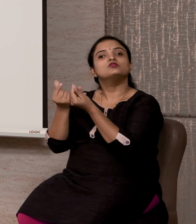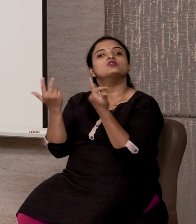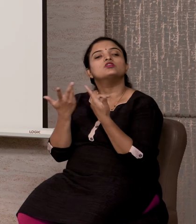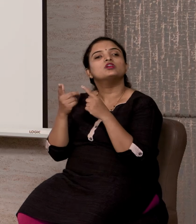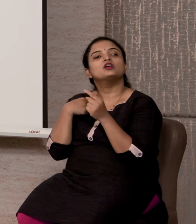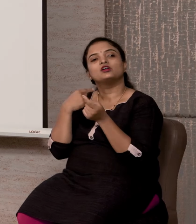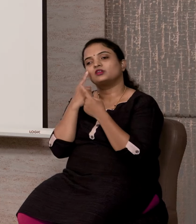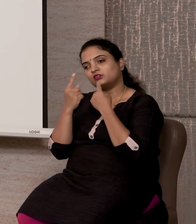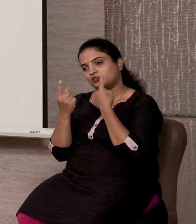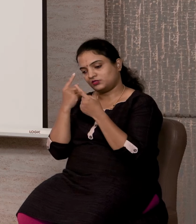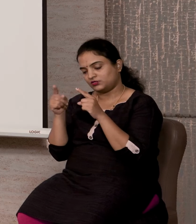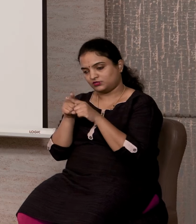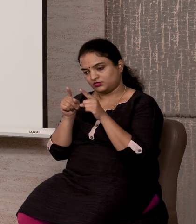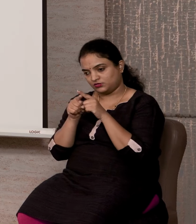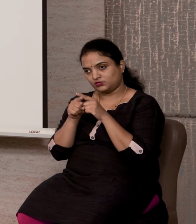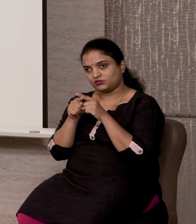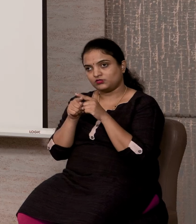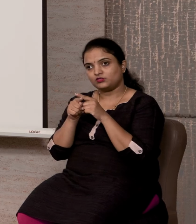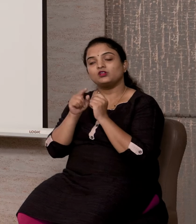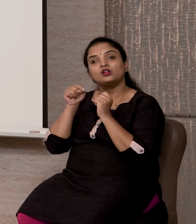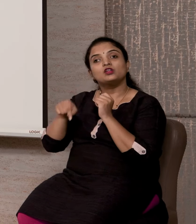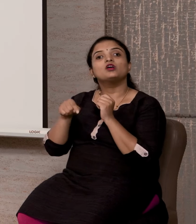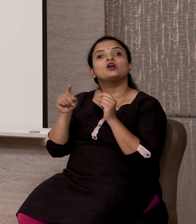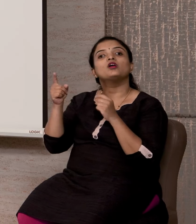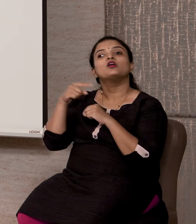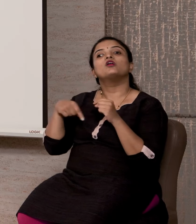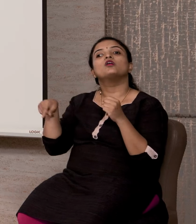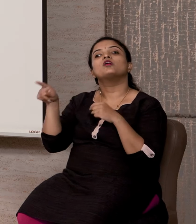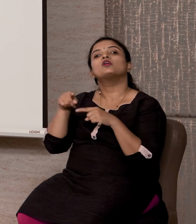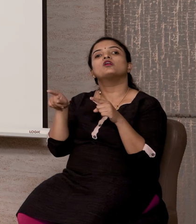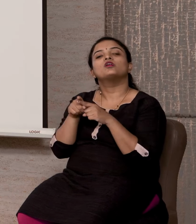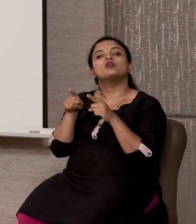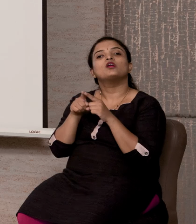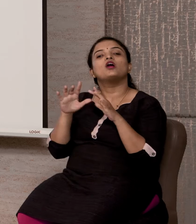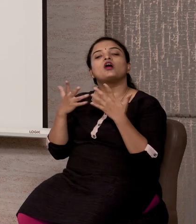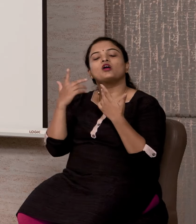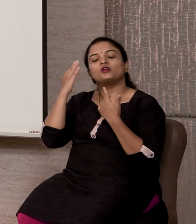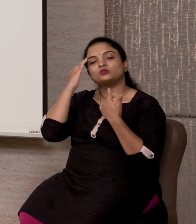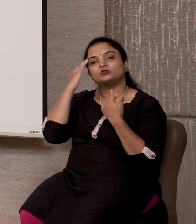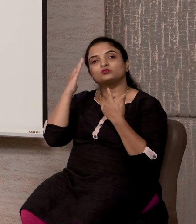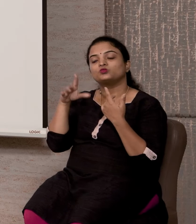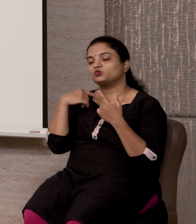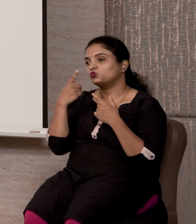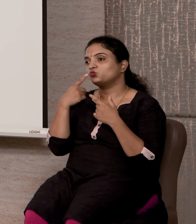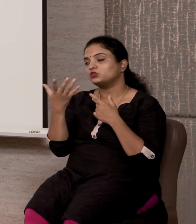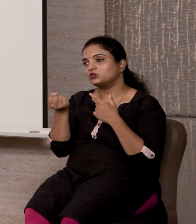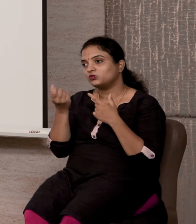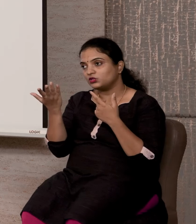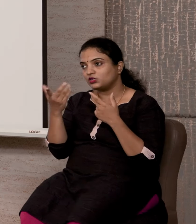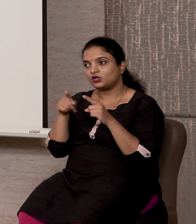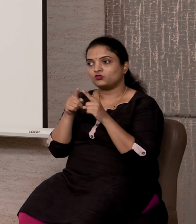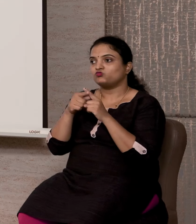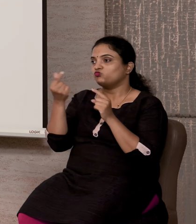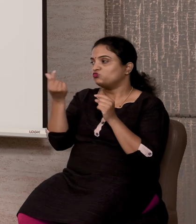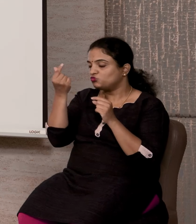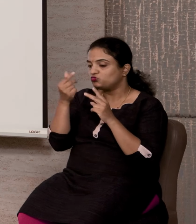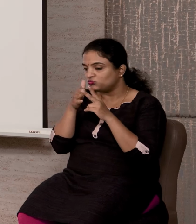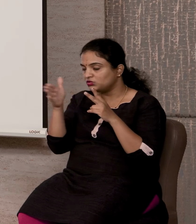verify if you have got vaccinated or not. So now come up with all the stakeholders involved. How would you test this app? Who are all your potential users and so